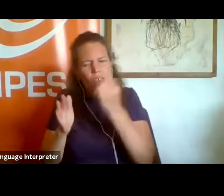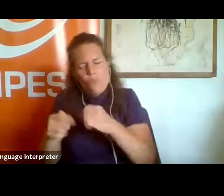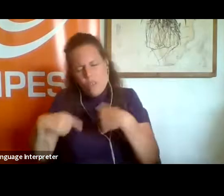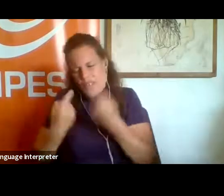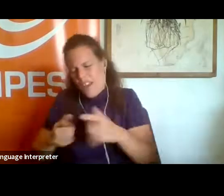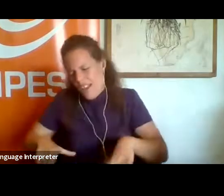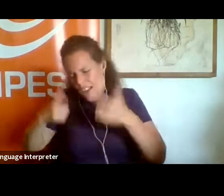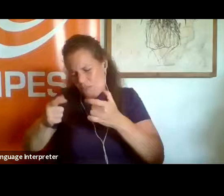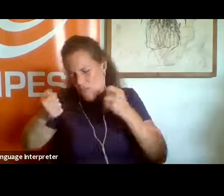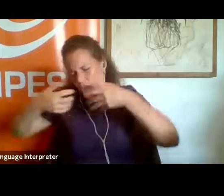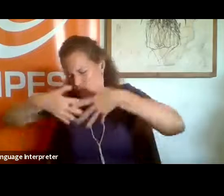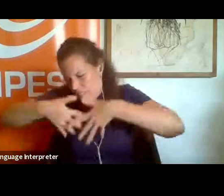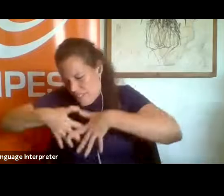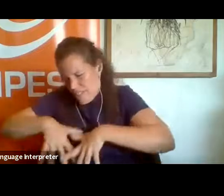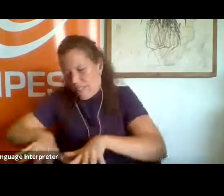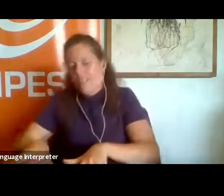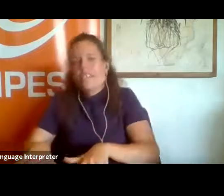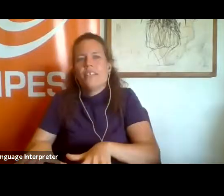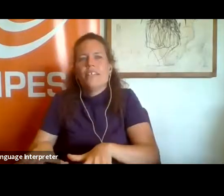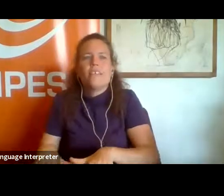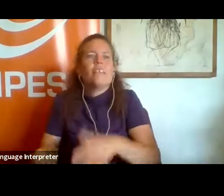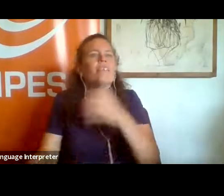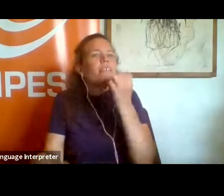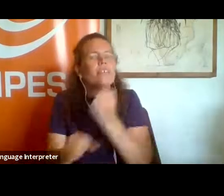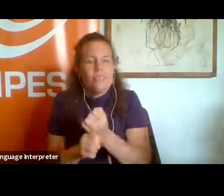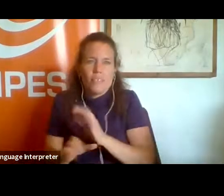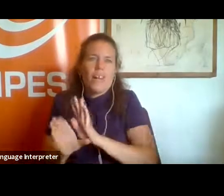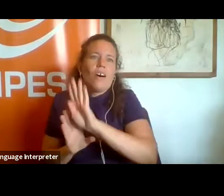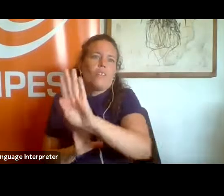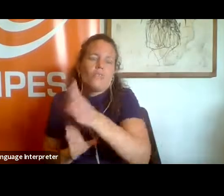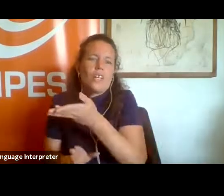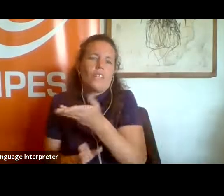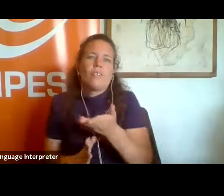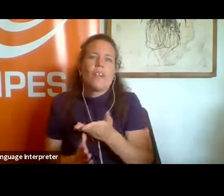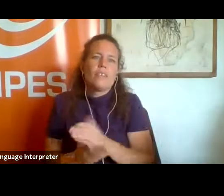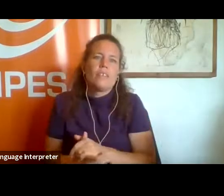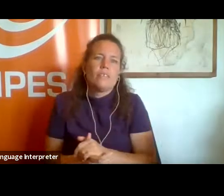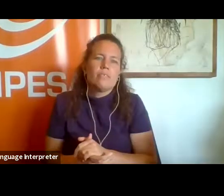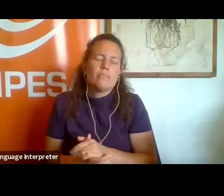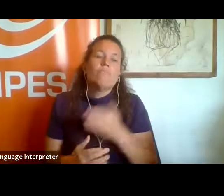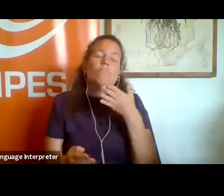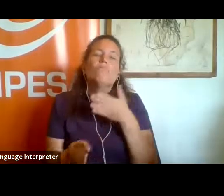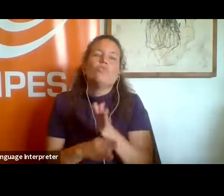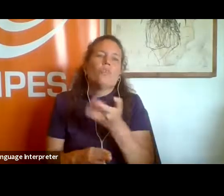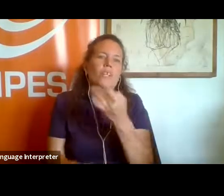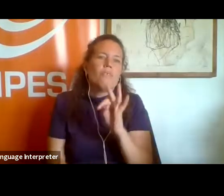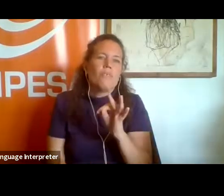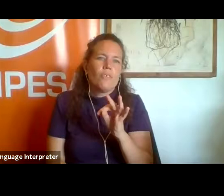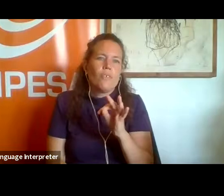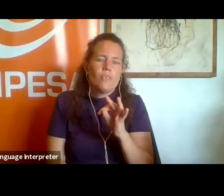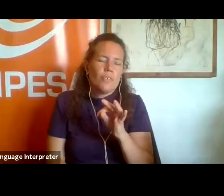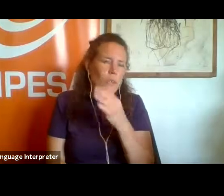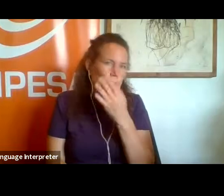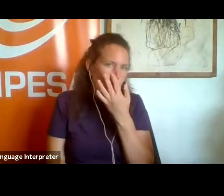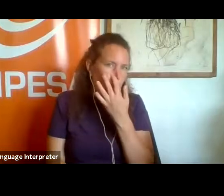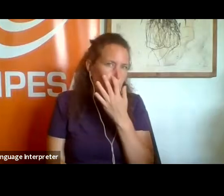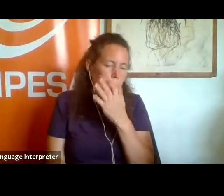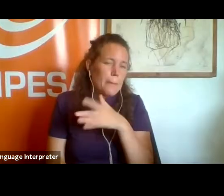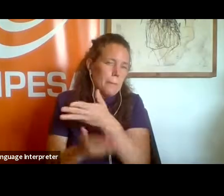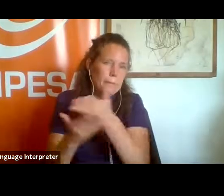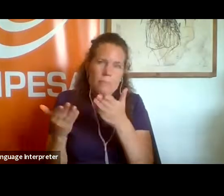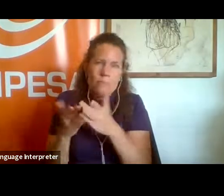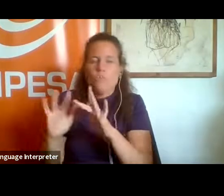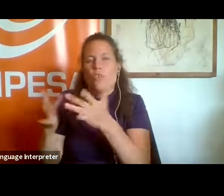lives. Even outside of that, I'm sure that if you're involved in this space or you're somewhat